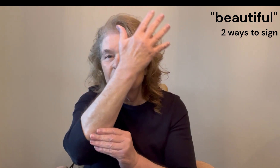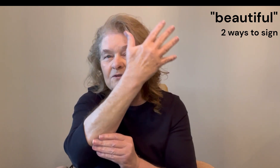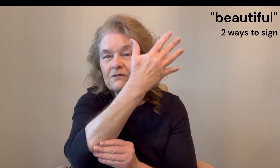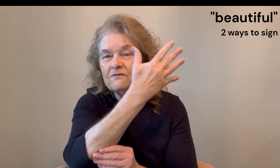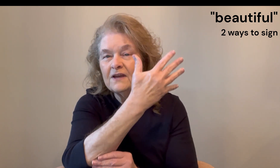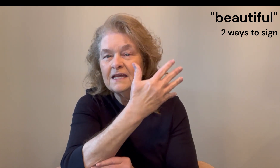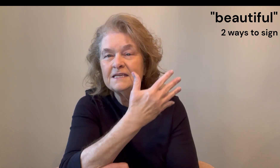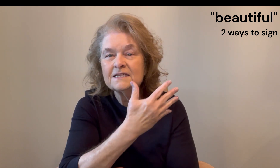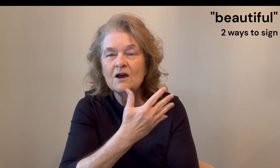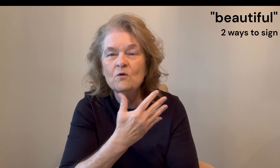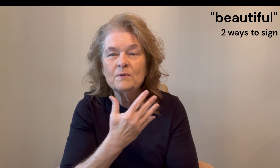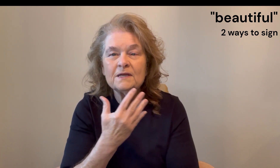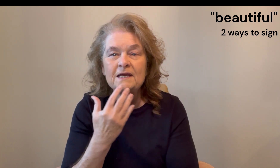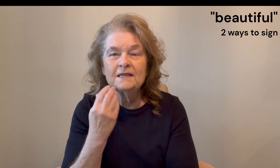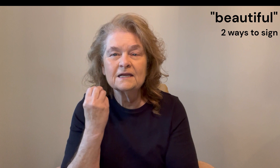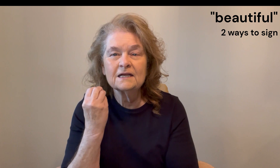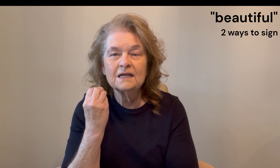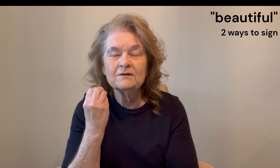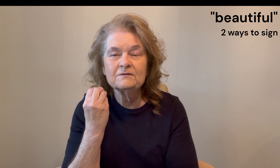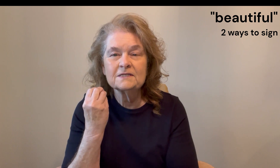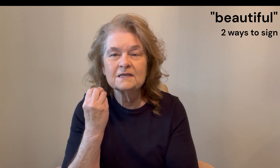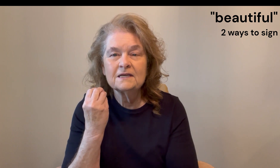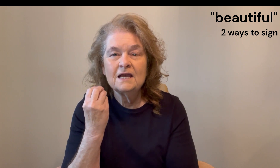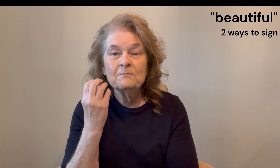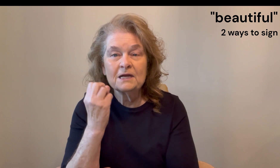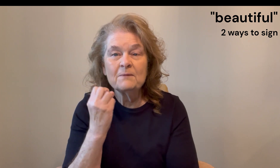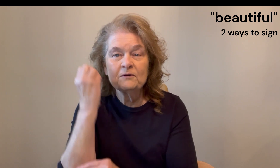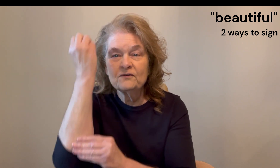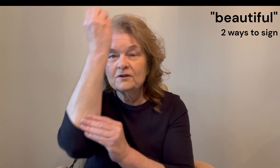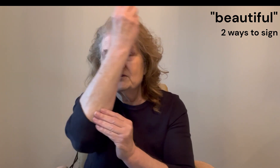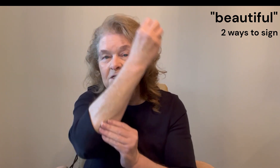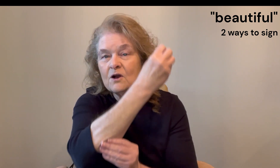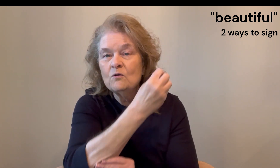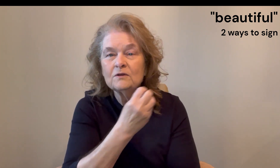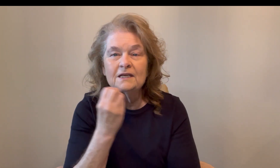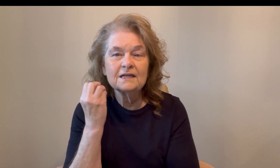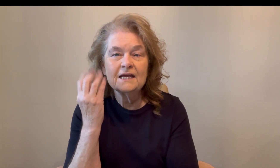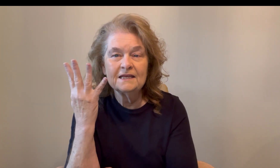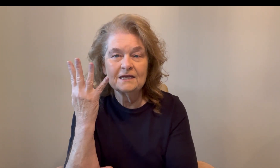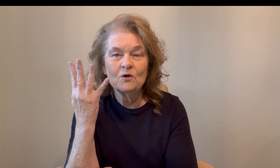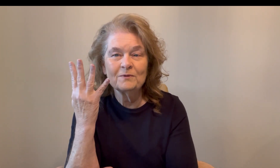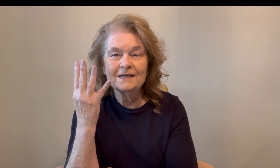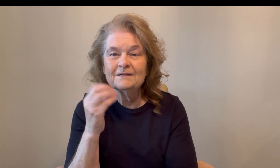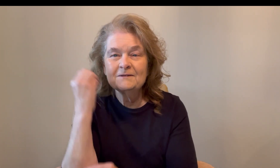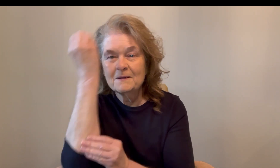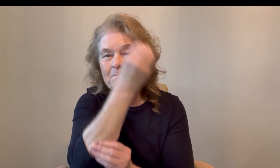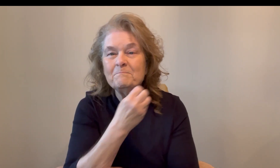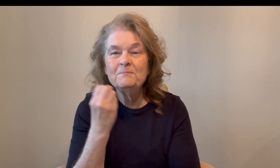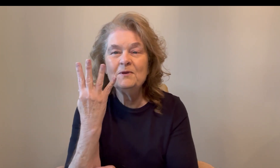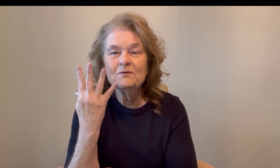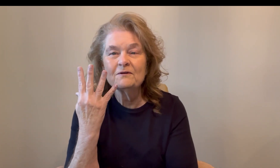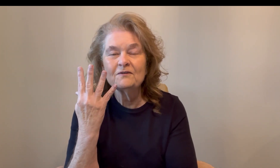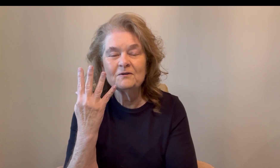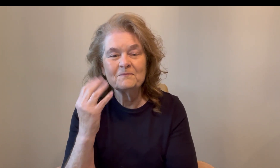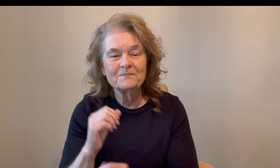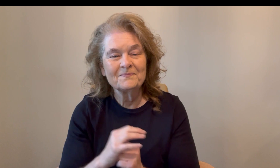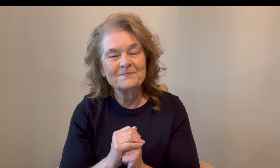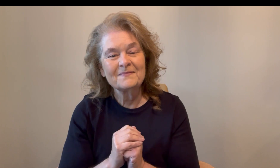your face, open, and then close. But I prefer just hold it and then open it. Beautiful.